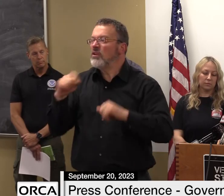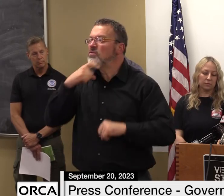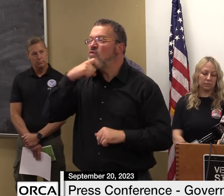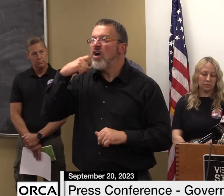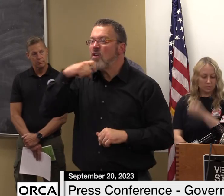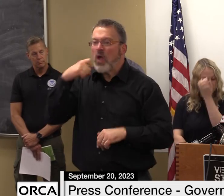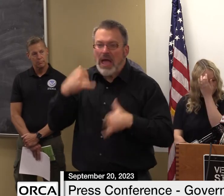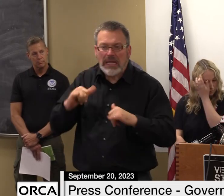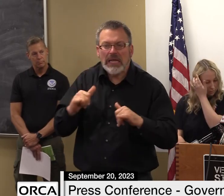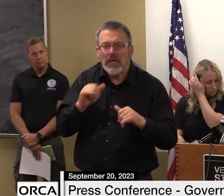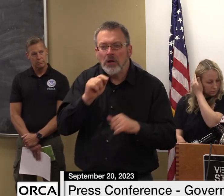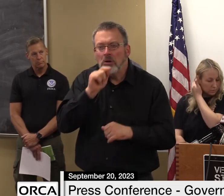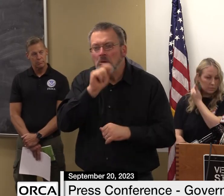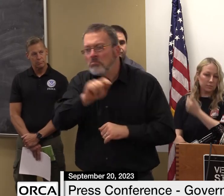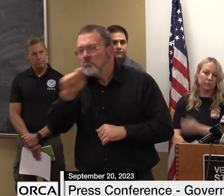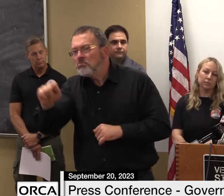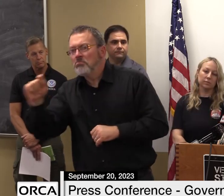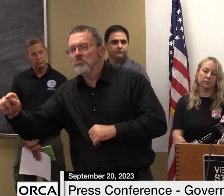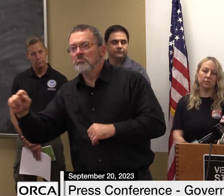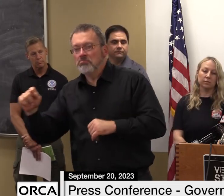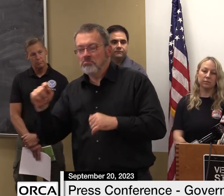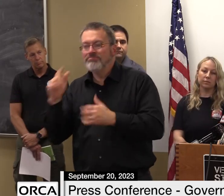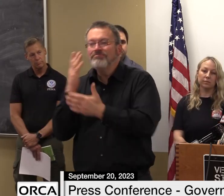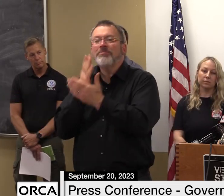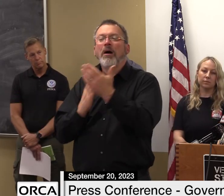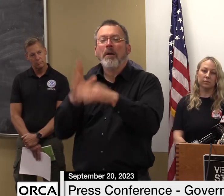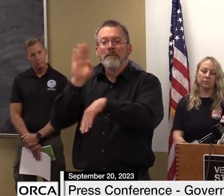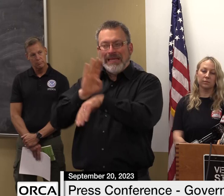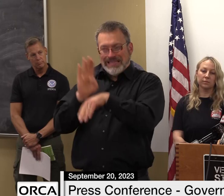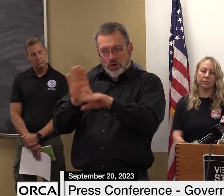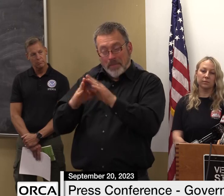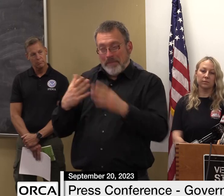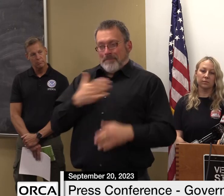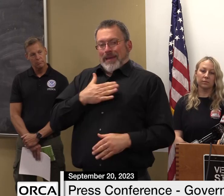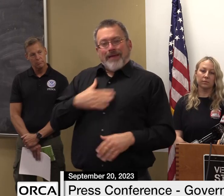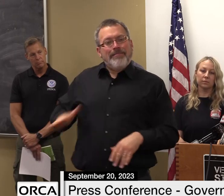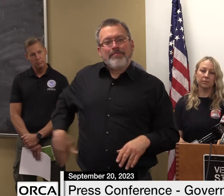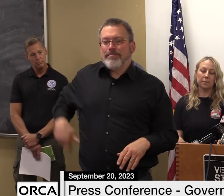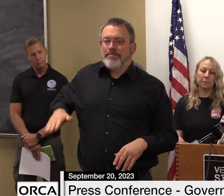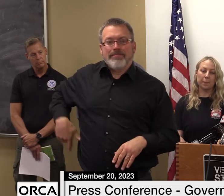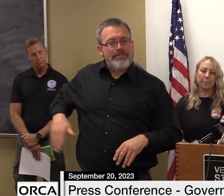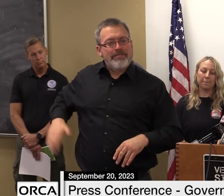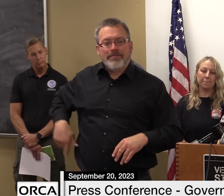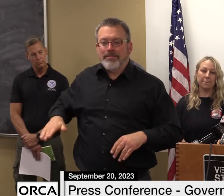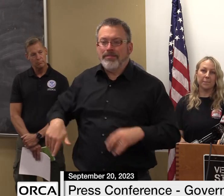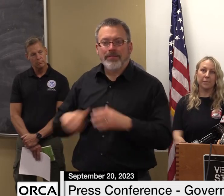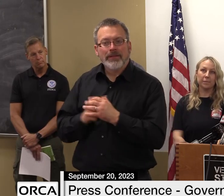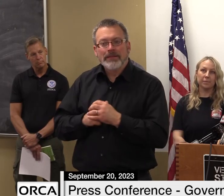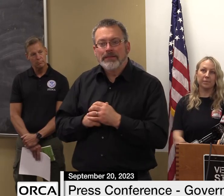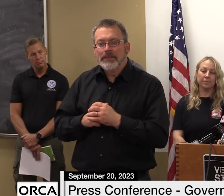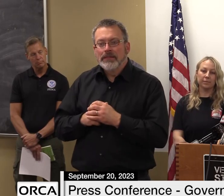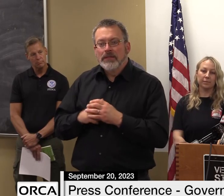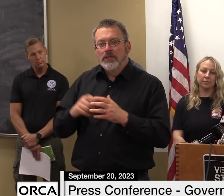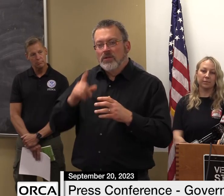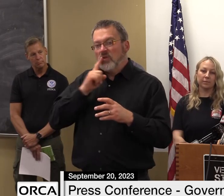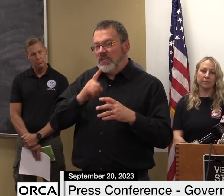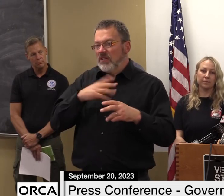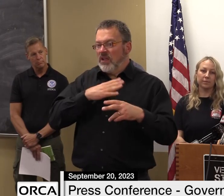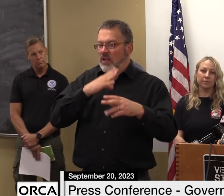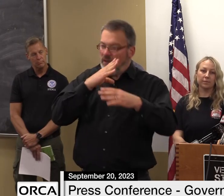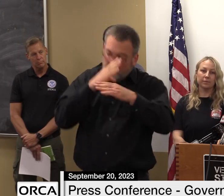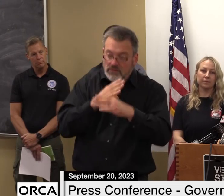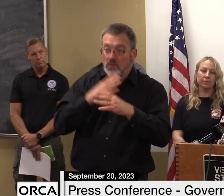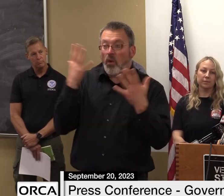reopen so far, and ours has not been one of them. The hurdles have been enormous. Wet buildings,